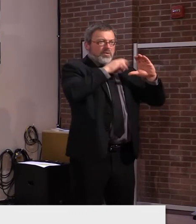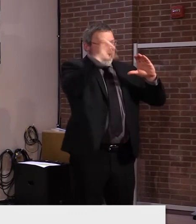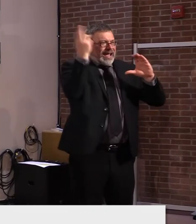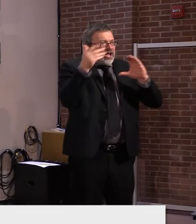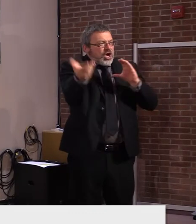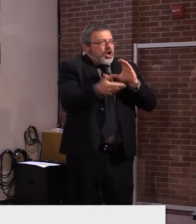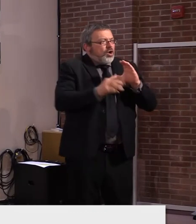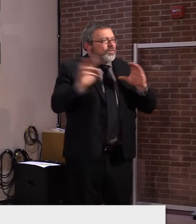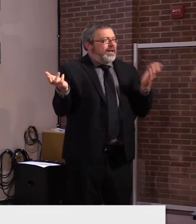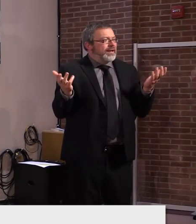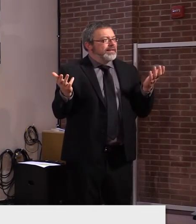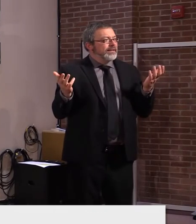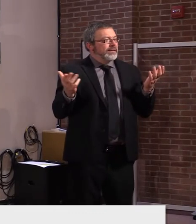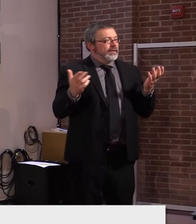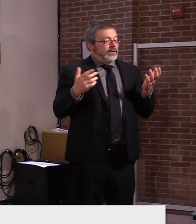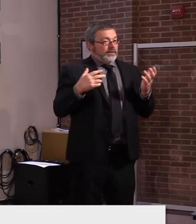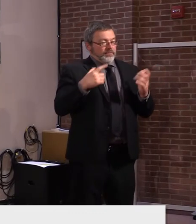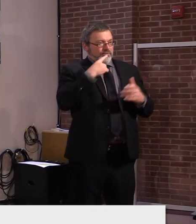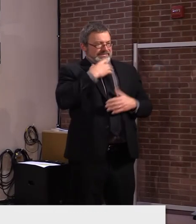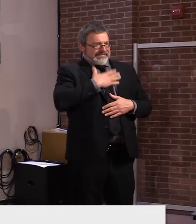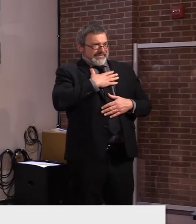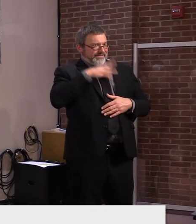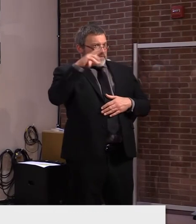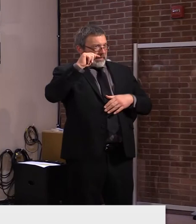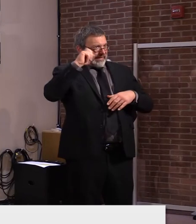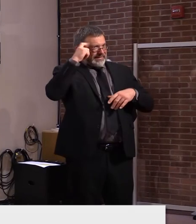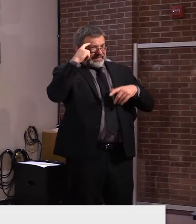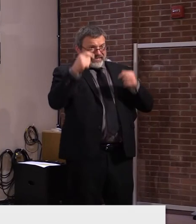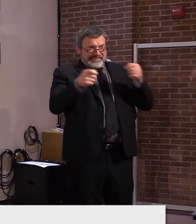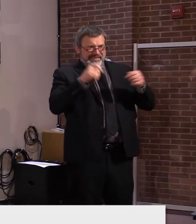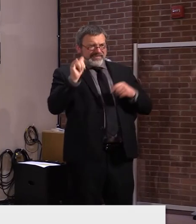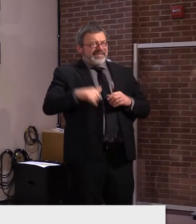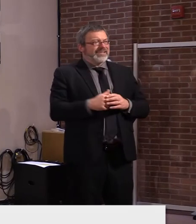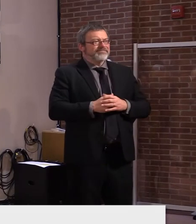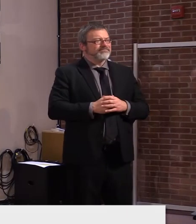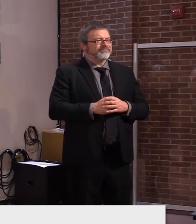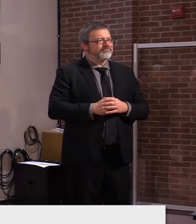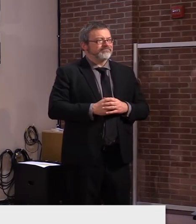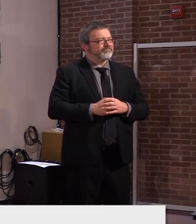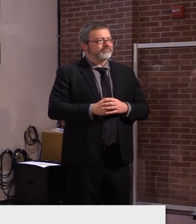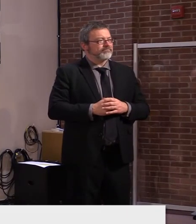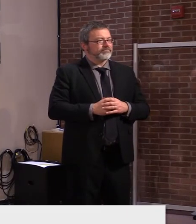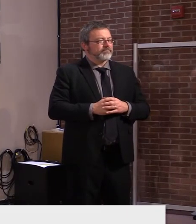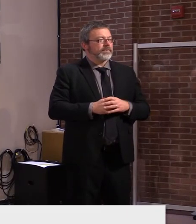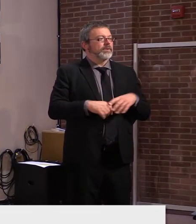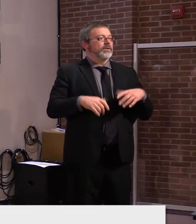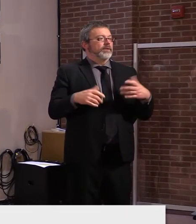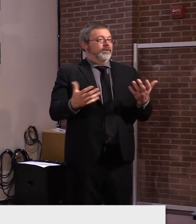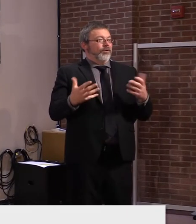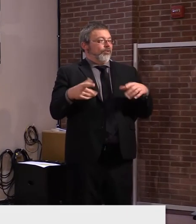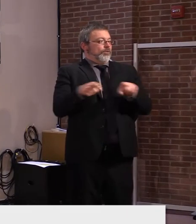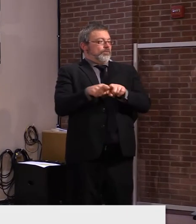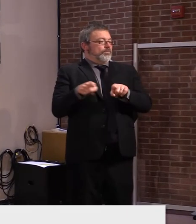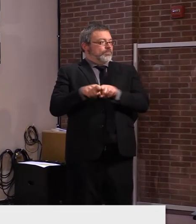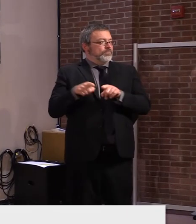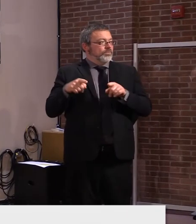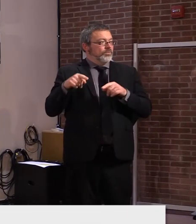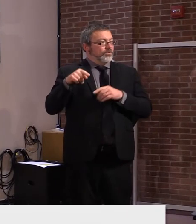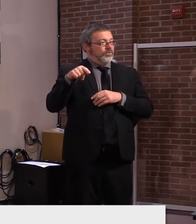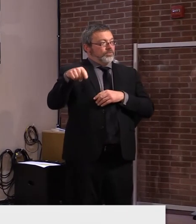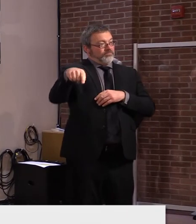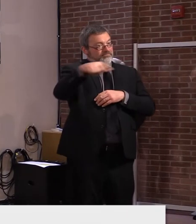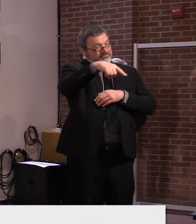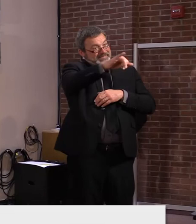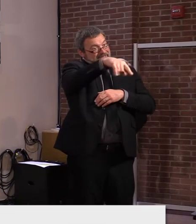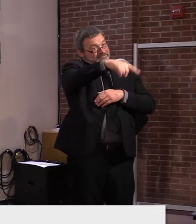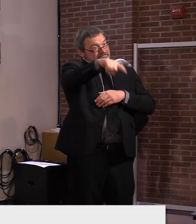And my guess, based on my sort of operational understanding of the variety that exists in our decentralized education system, I don't think it